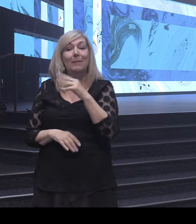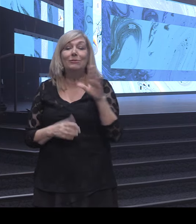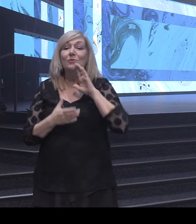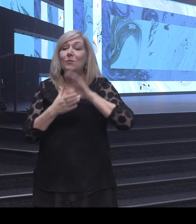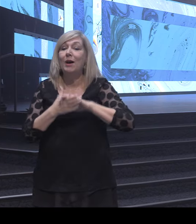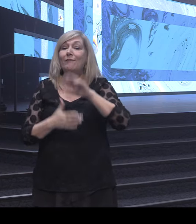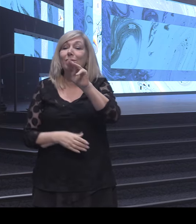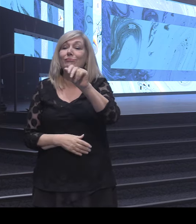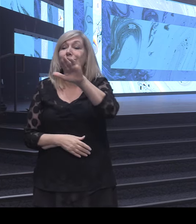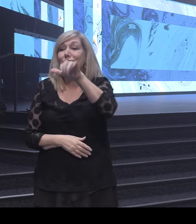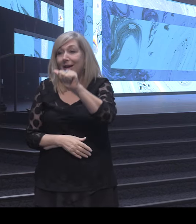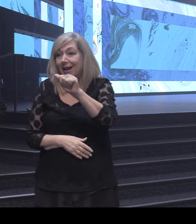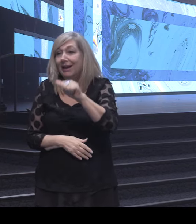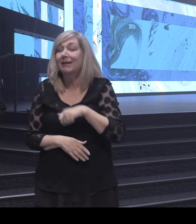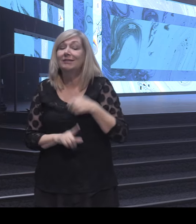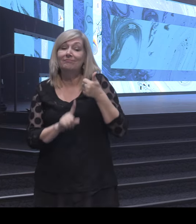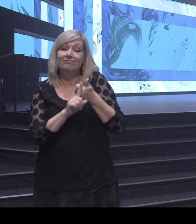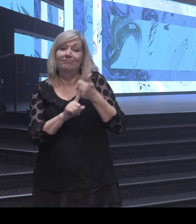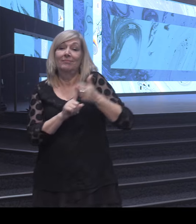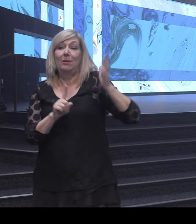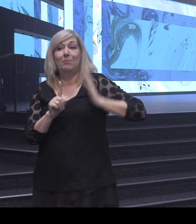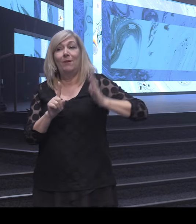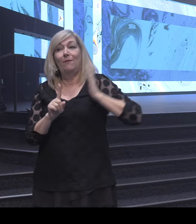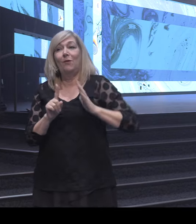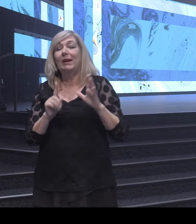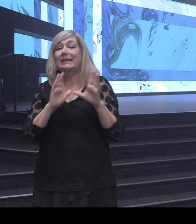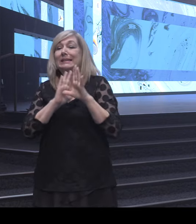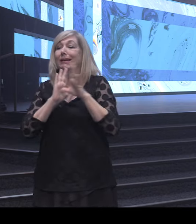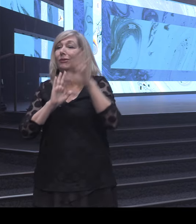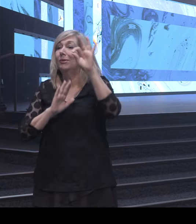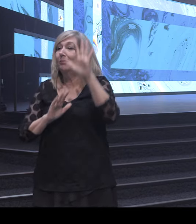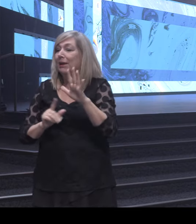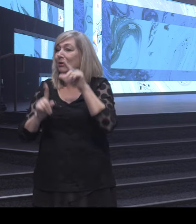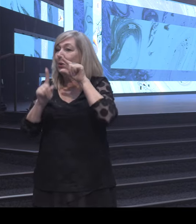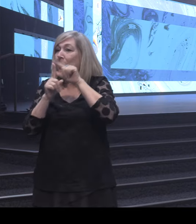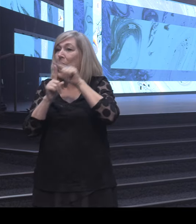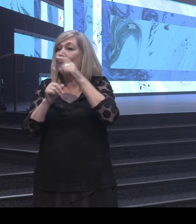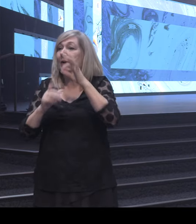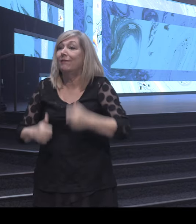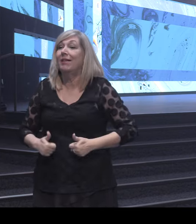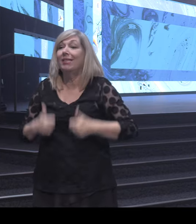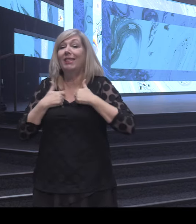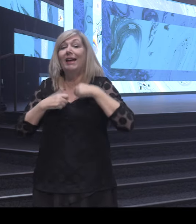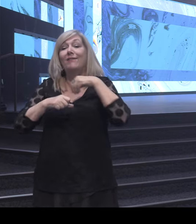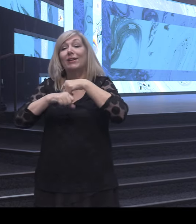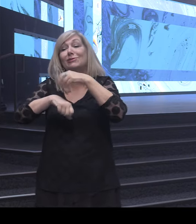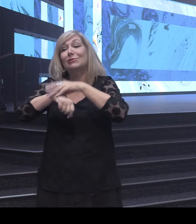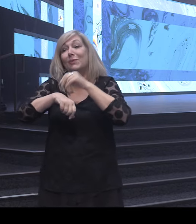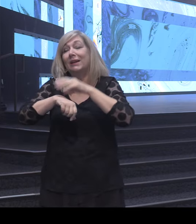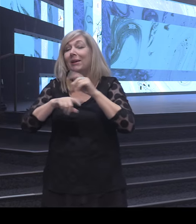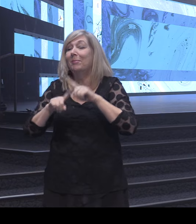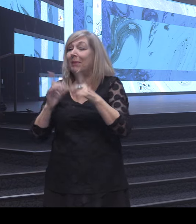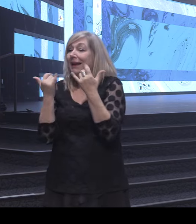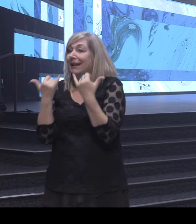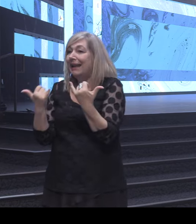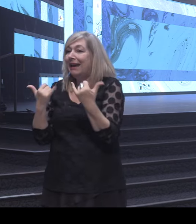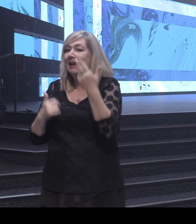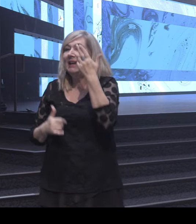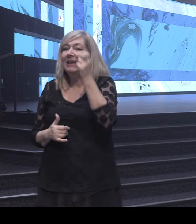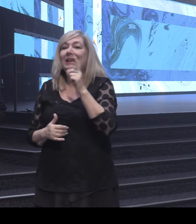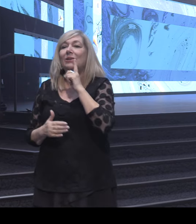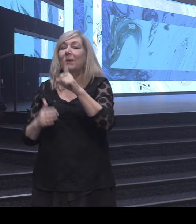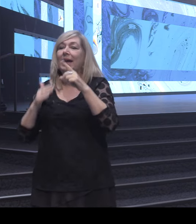And Joakim was senior pastor of Word of Life in Sweden, but now he's like the ambassador